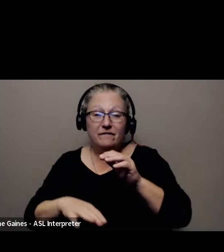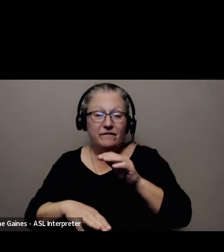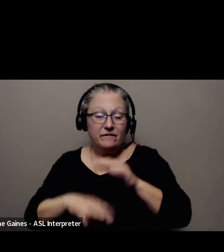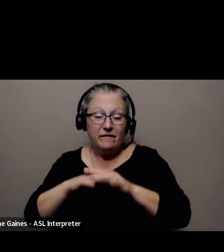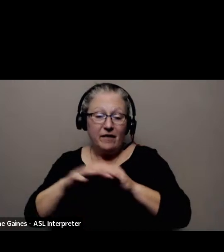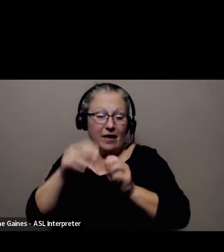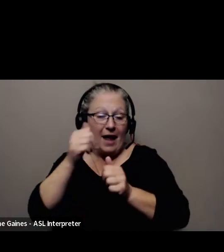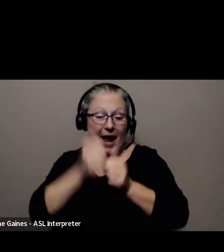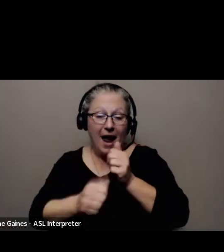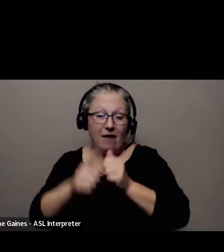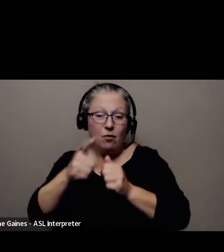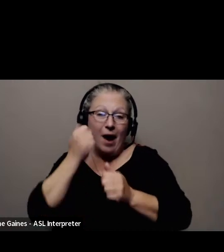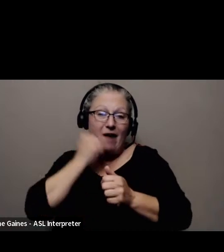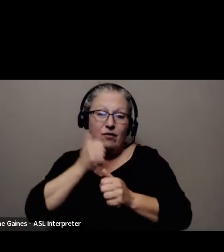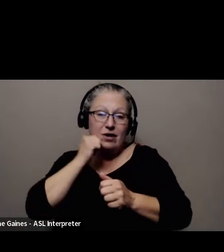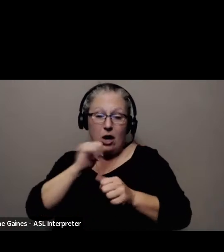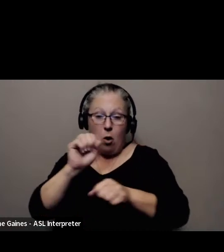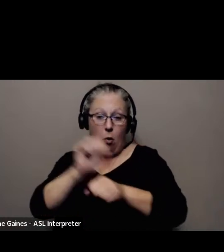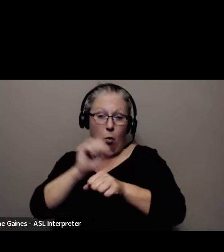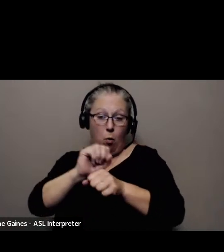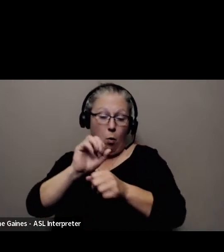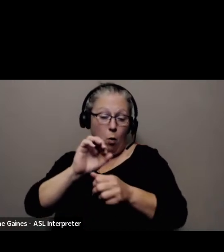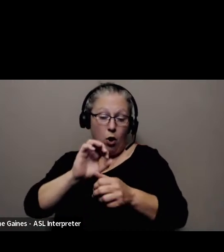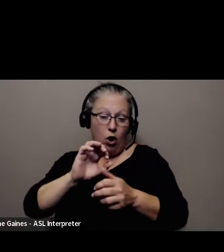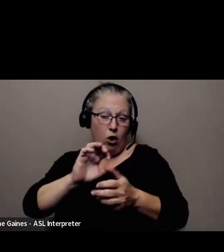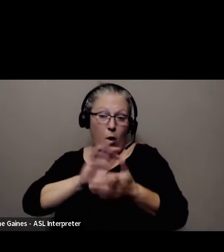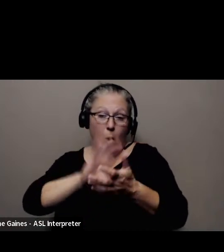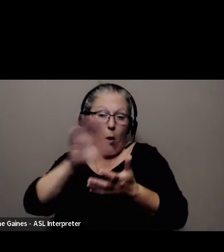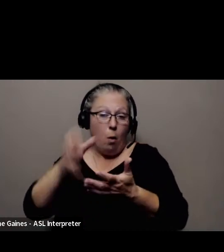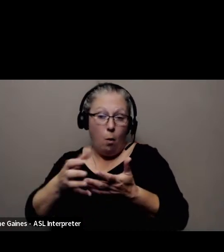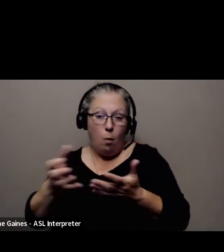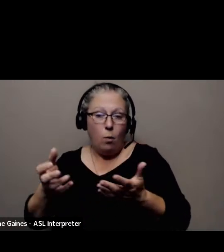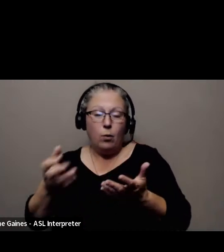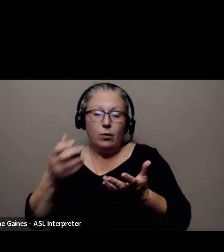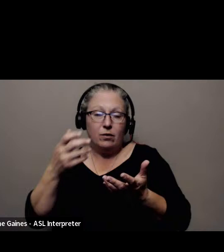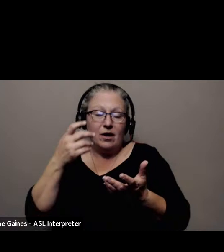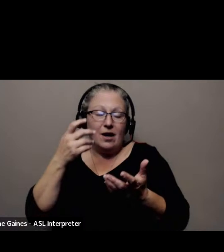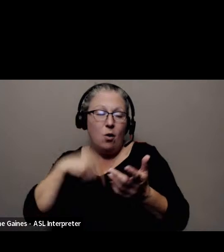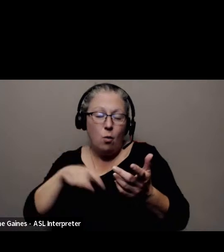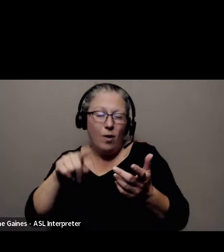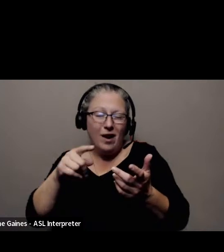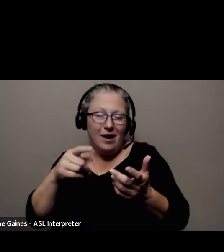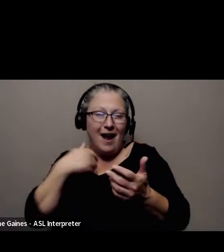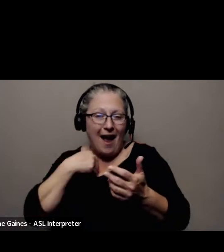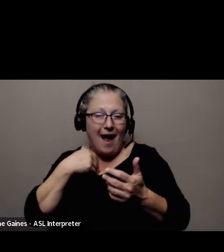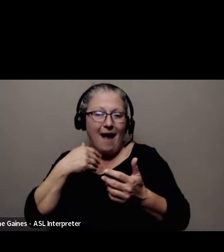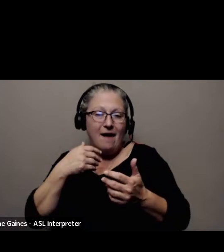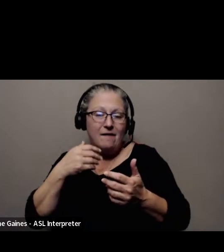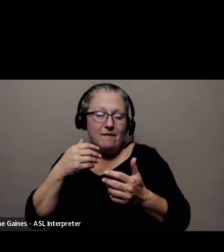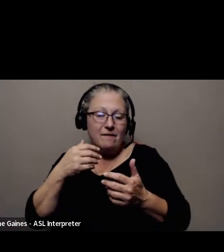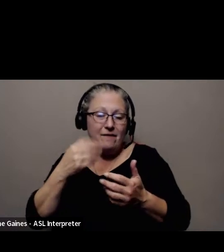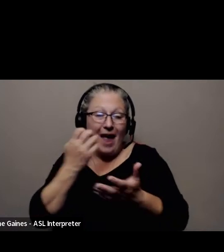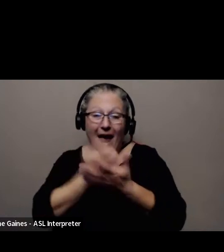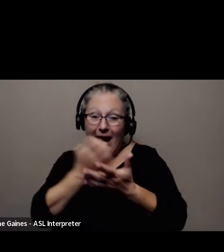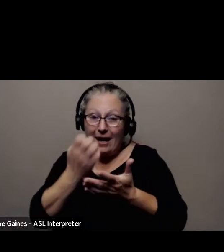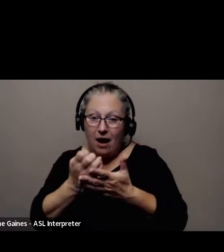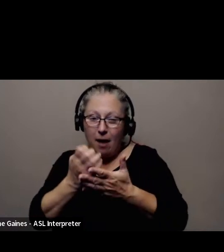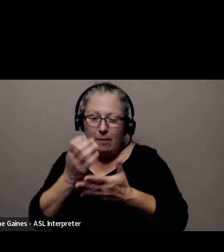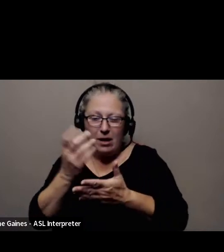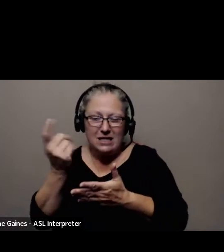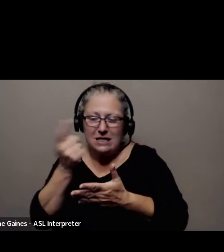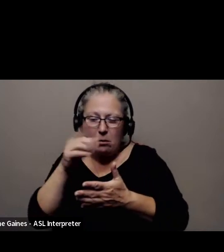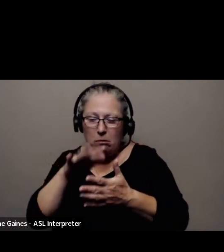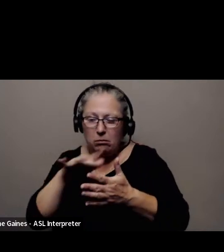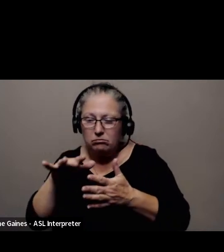everybody's daily workload. And I think we even have an economics section